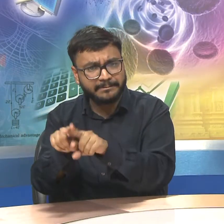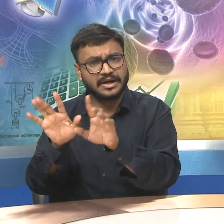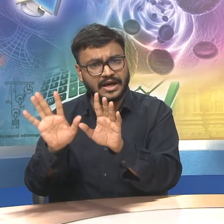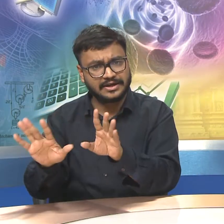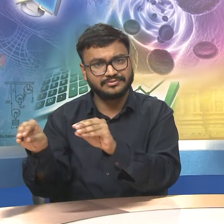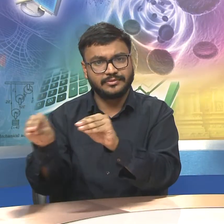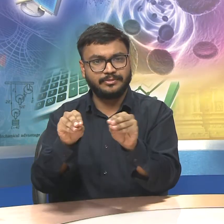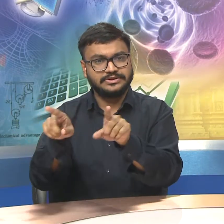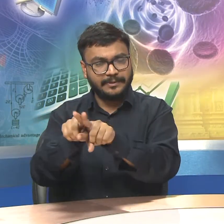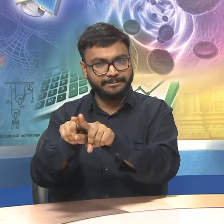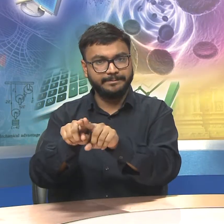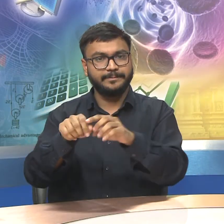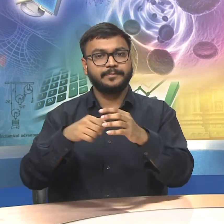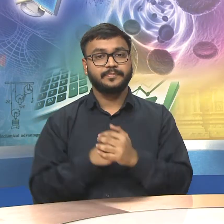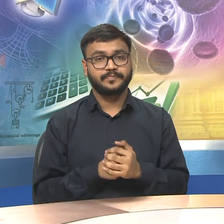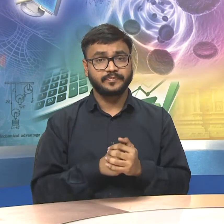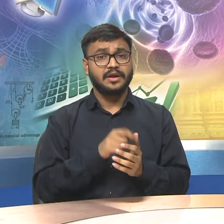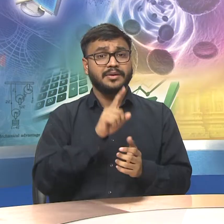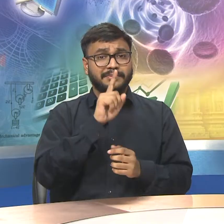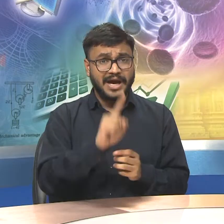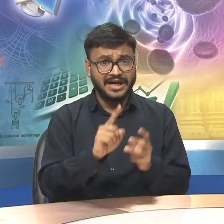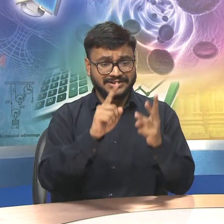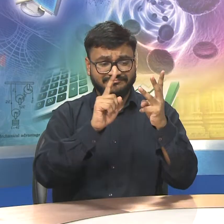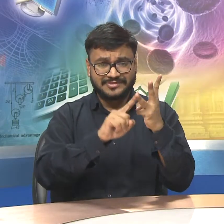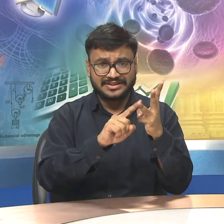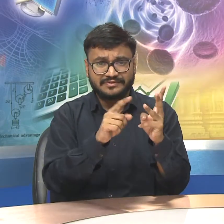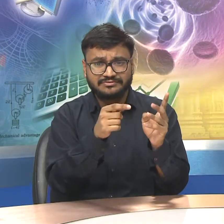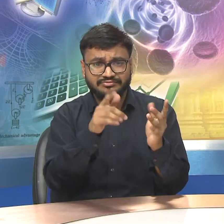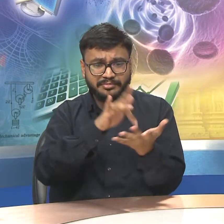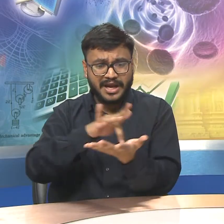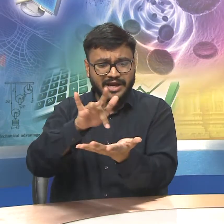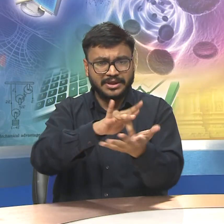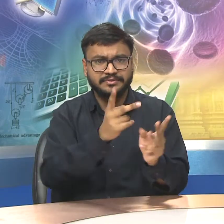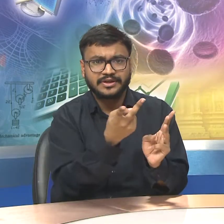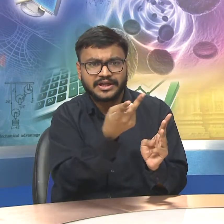and the same movement but different place of articulation.